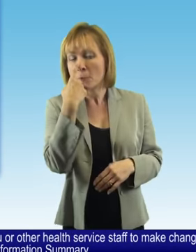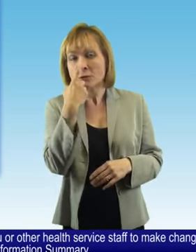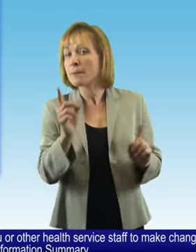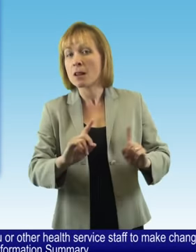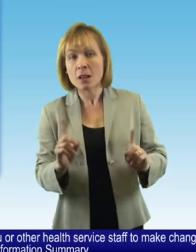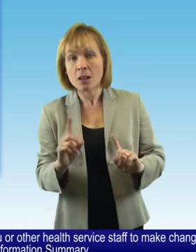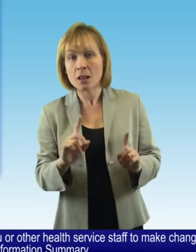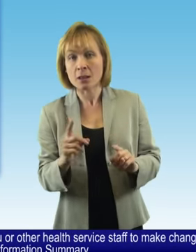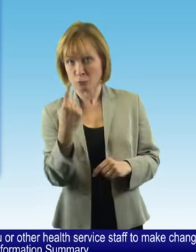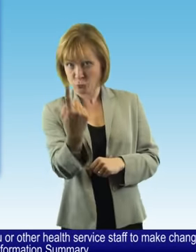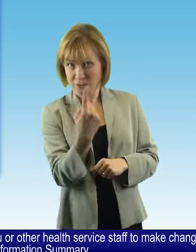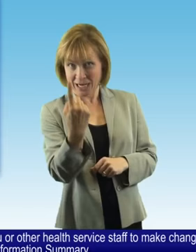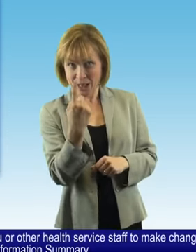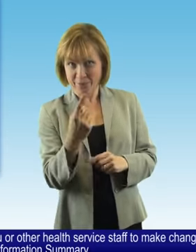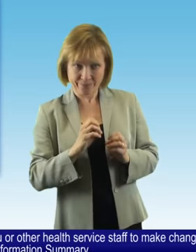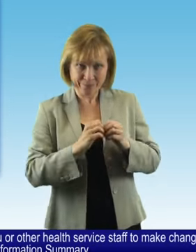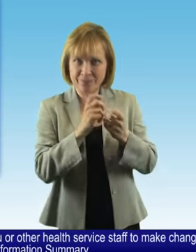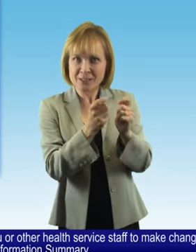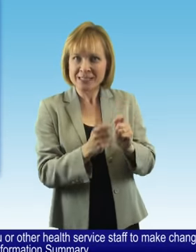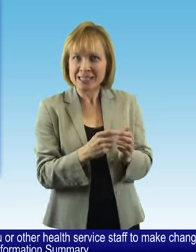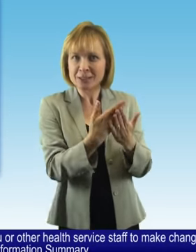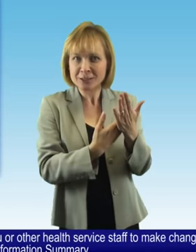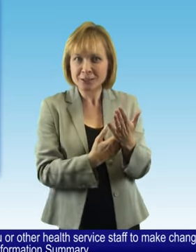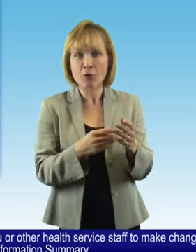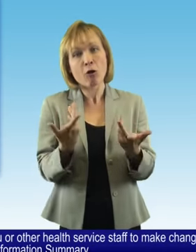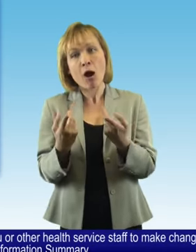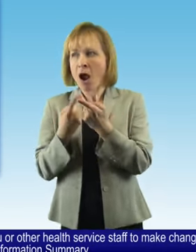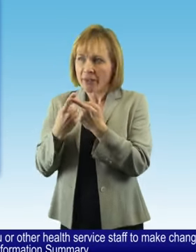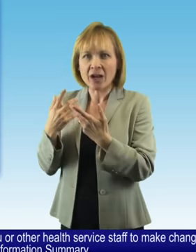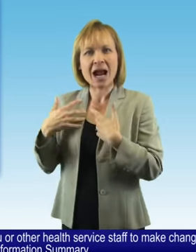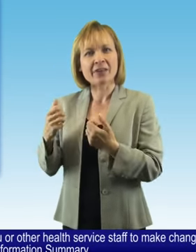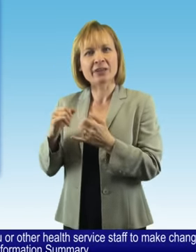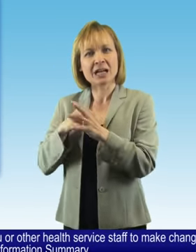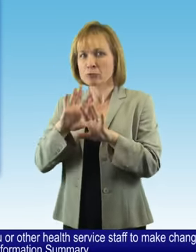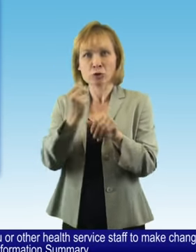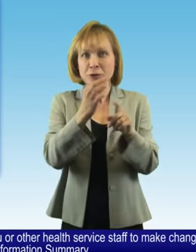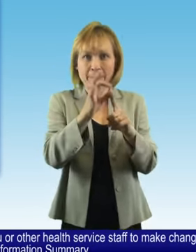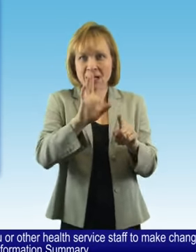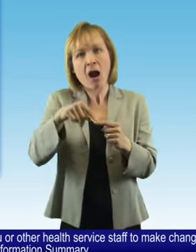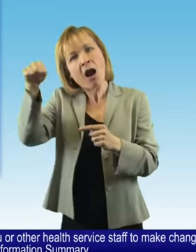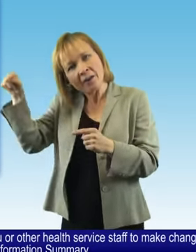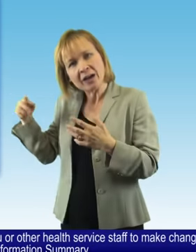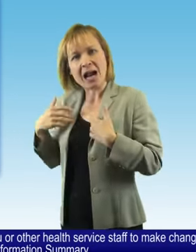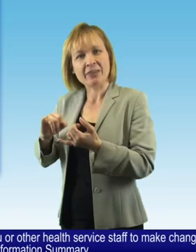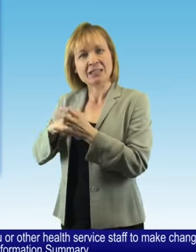In the future, it may be possible for you or other health service staff to make changes to your key information summary.